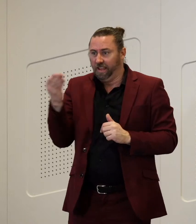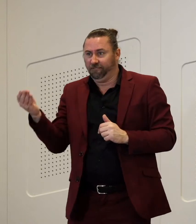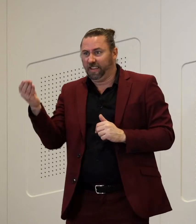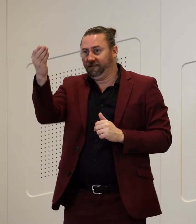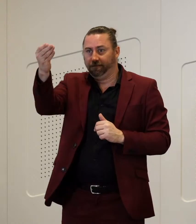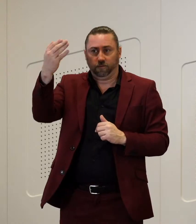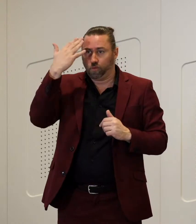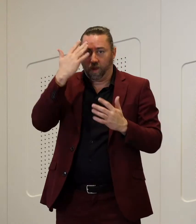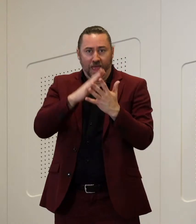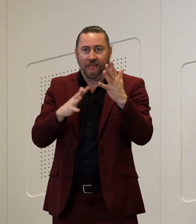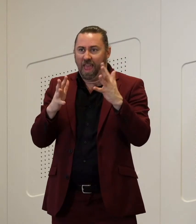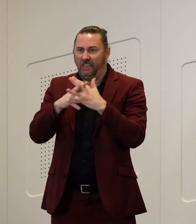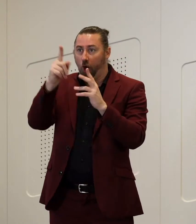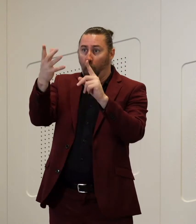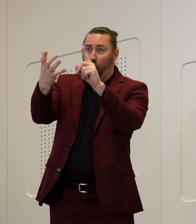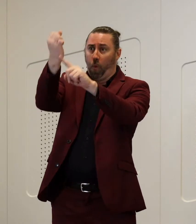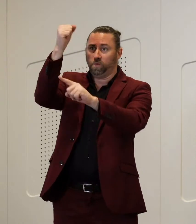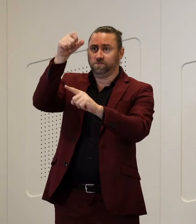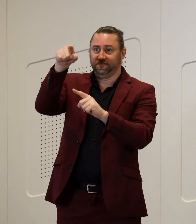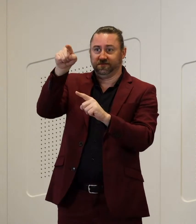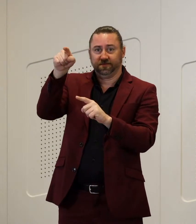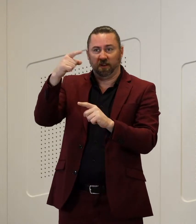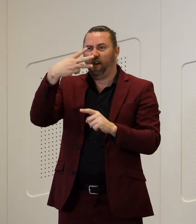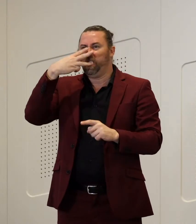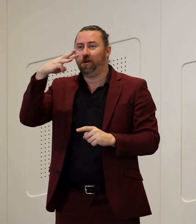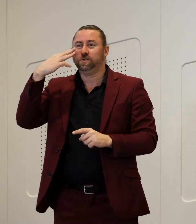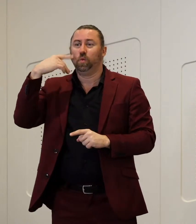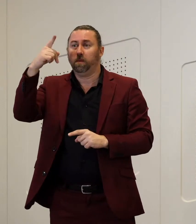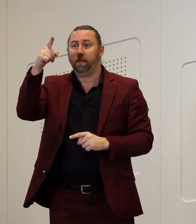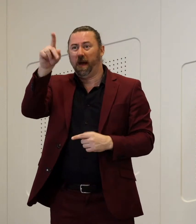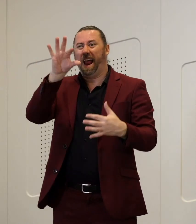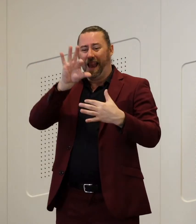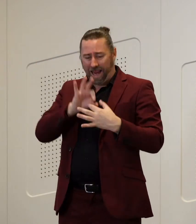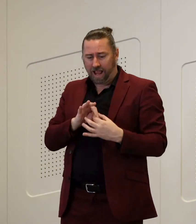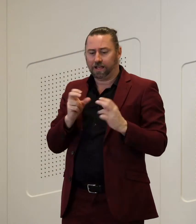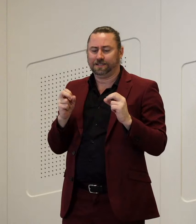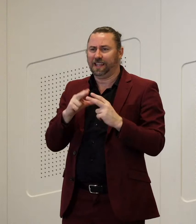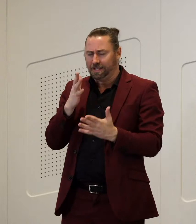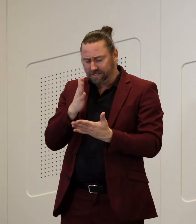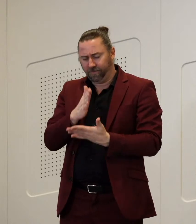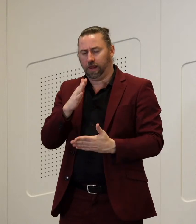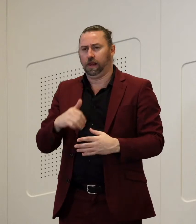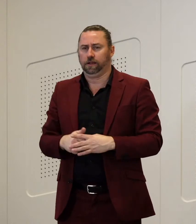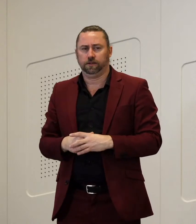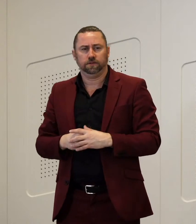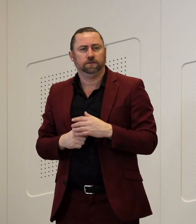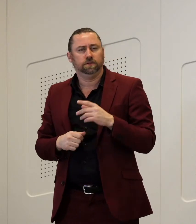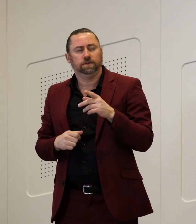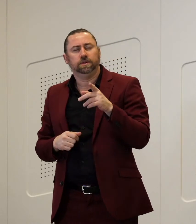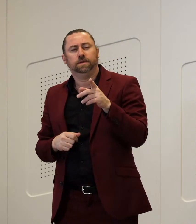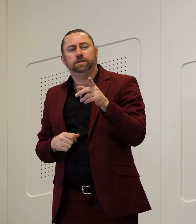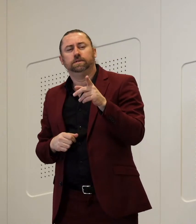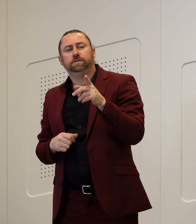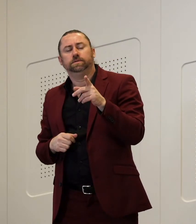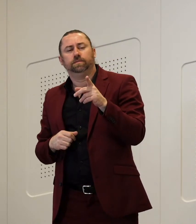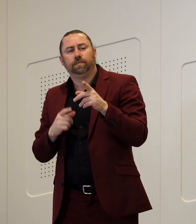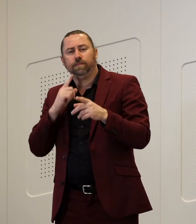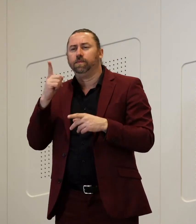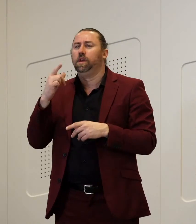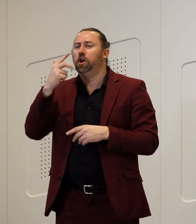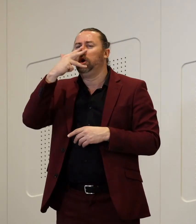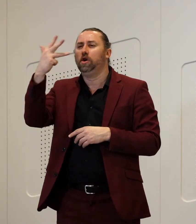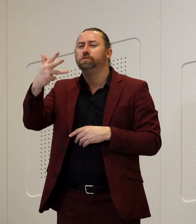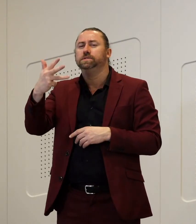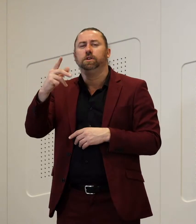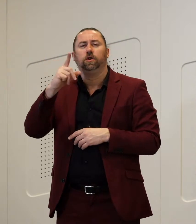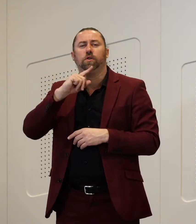that's transmitted to her, but she's clearly part of that Sydney cluster. Dr. when we had the receptionist at Prince Charles, they've